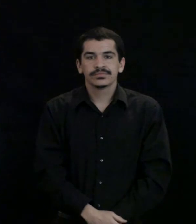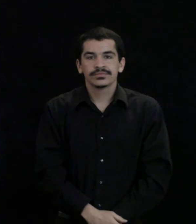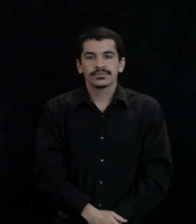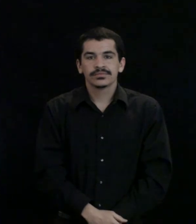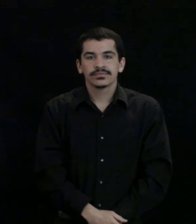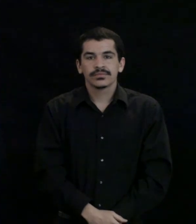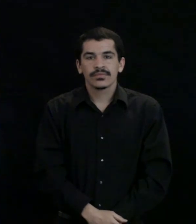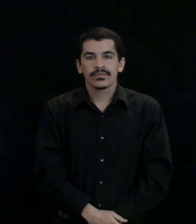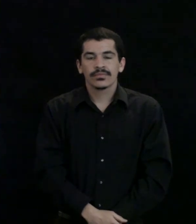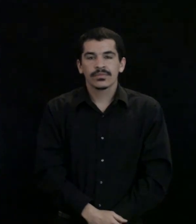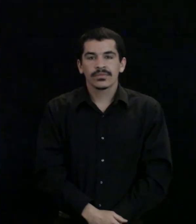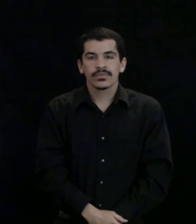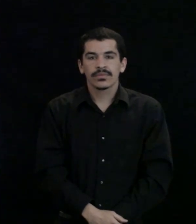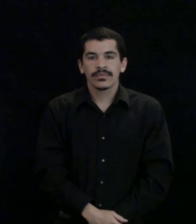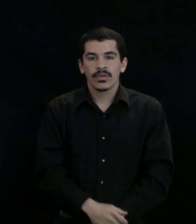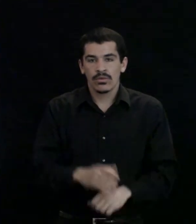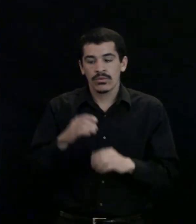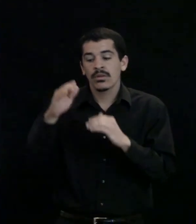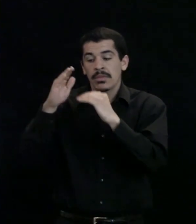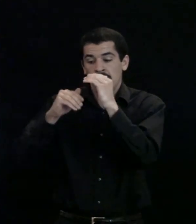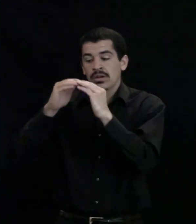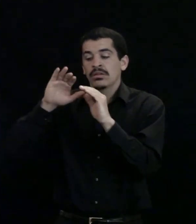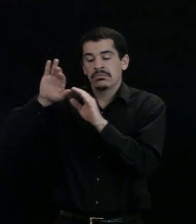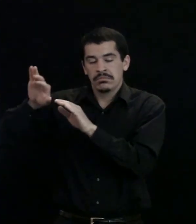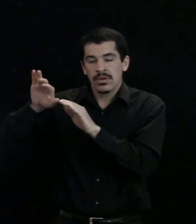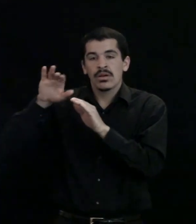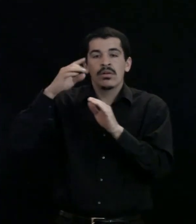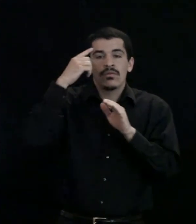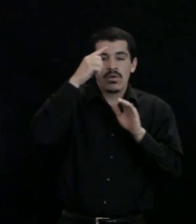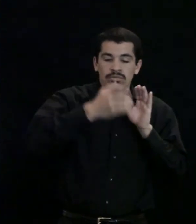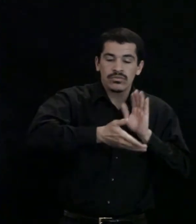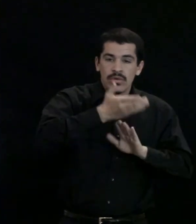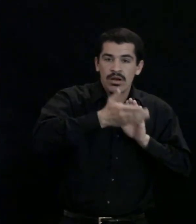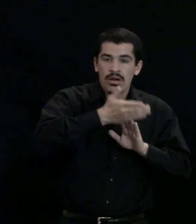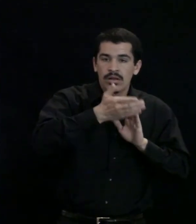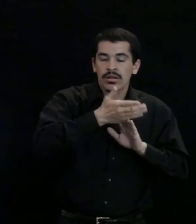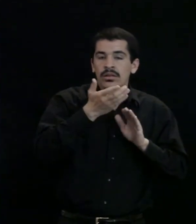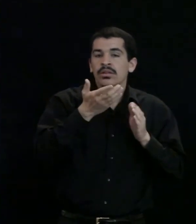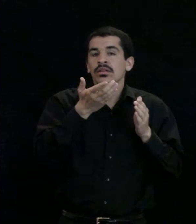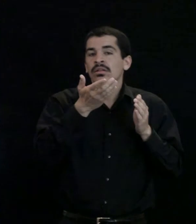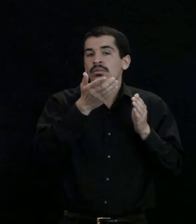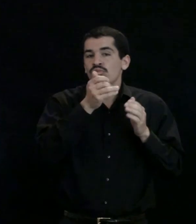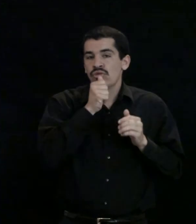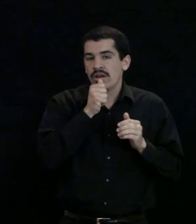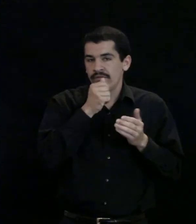For operations, private funding.